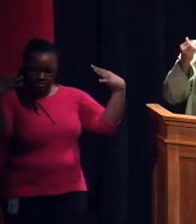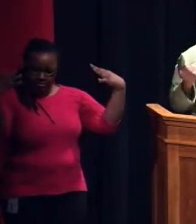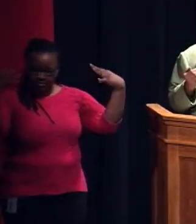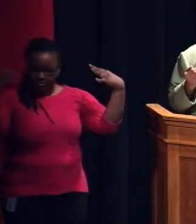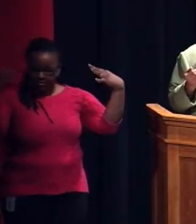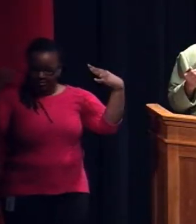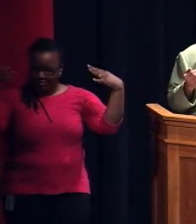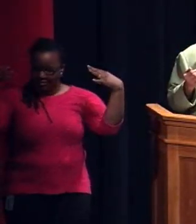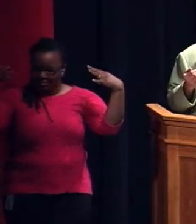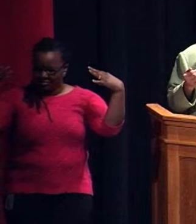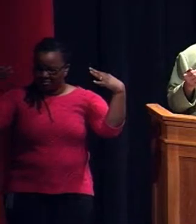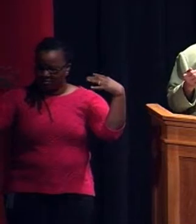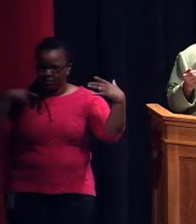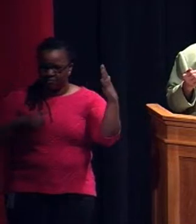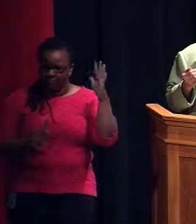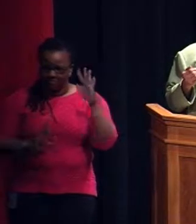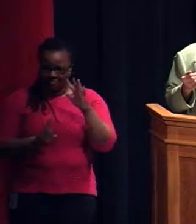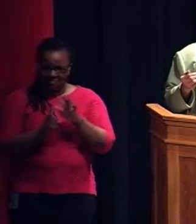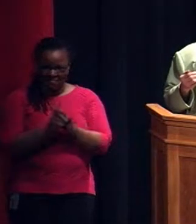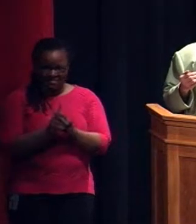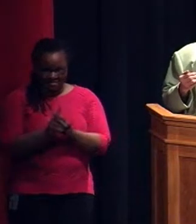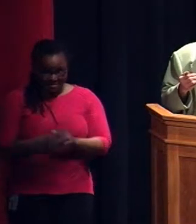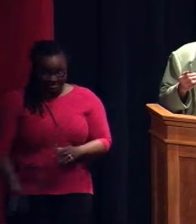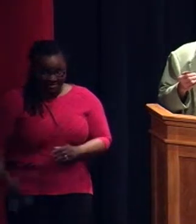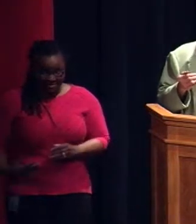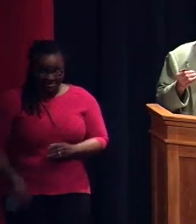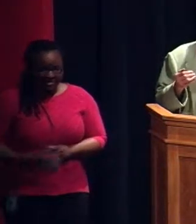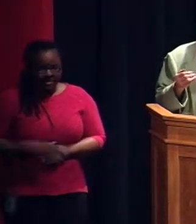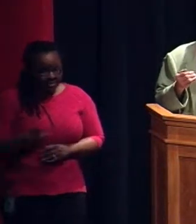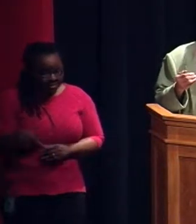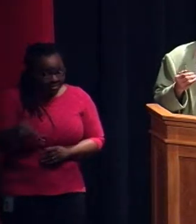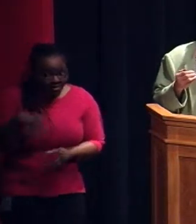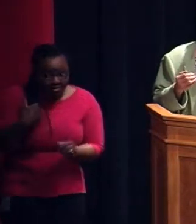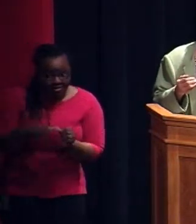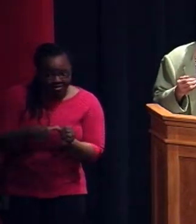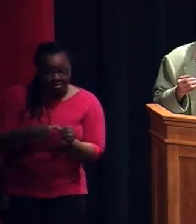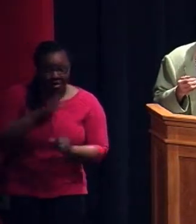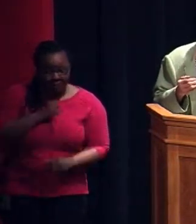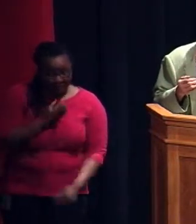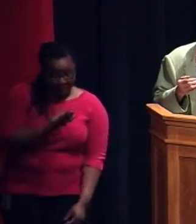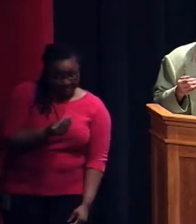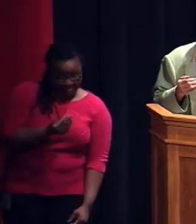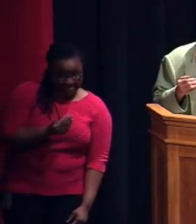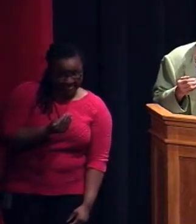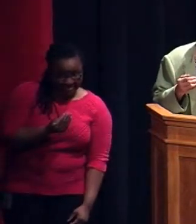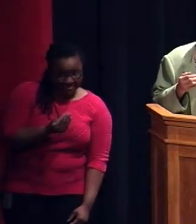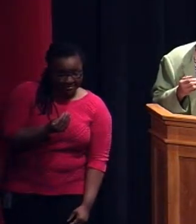and watching us arrive. Now remember, this is age 14.